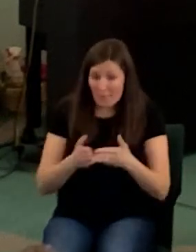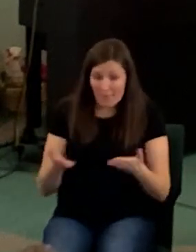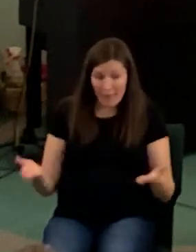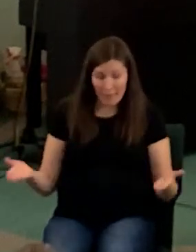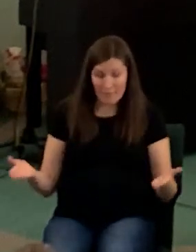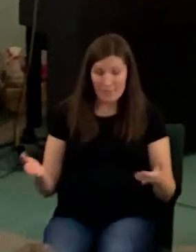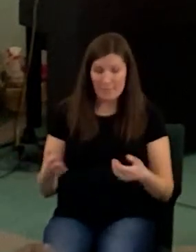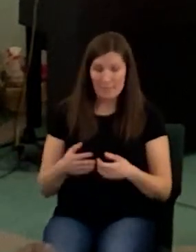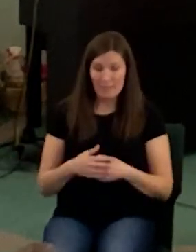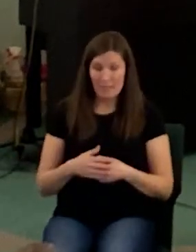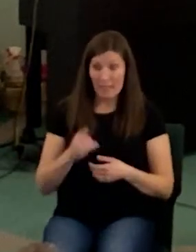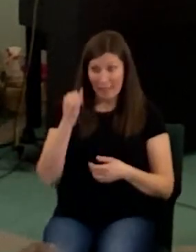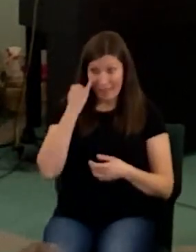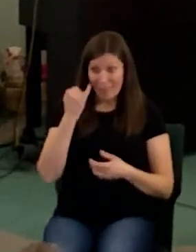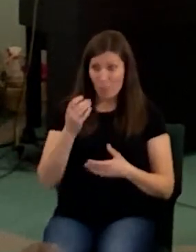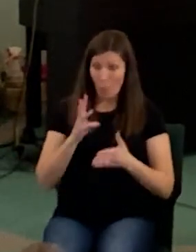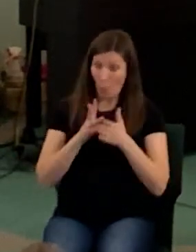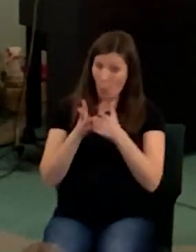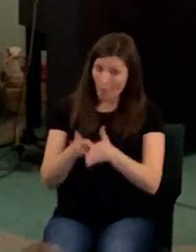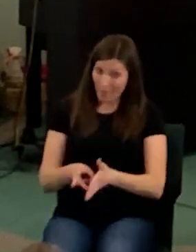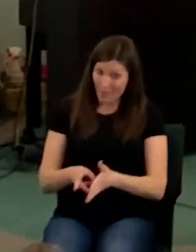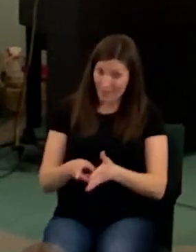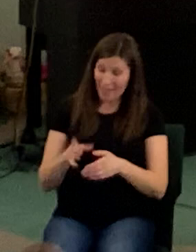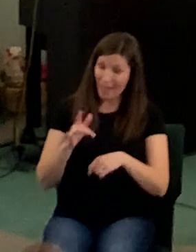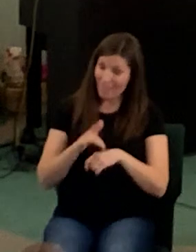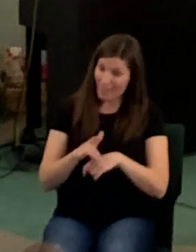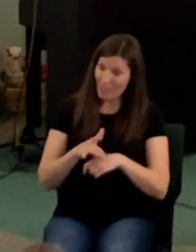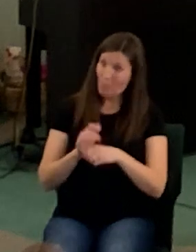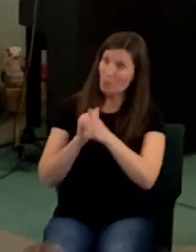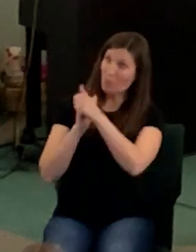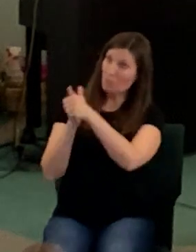we are willing and available to follow him.